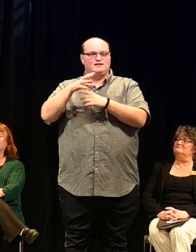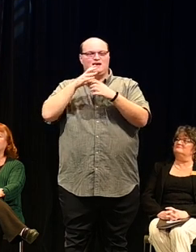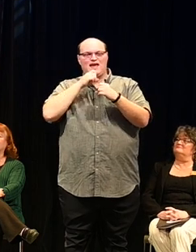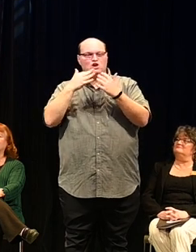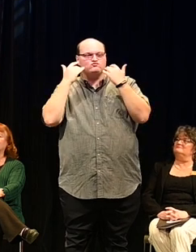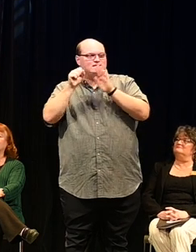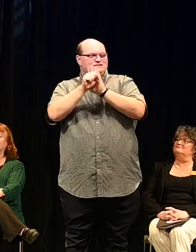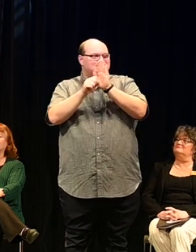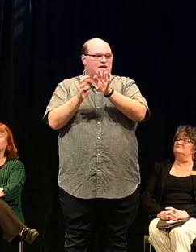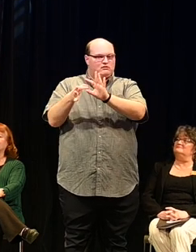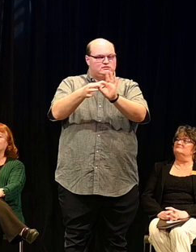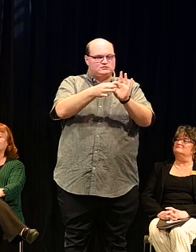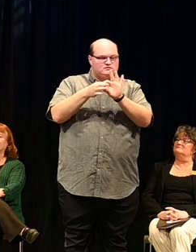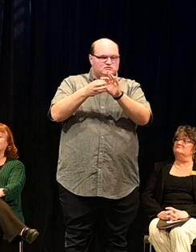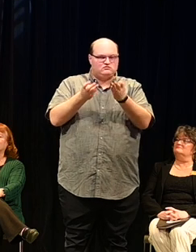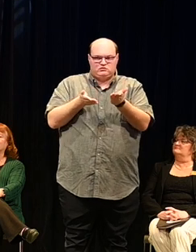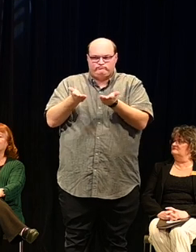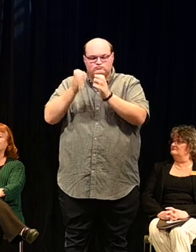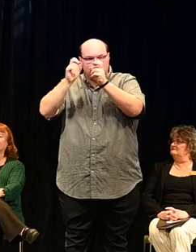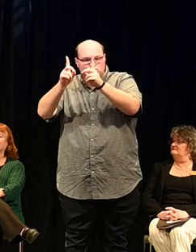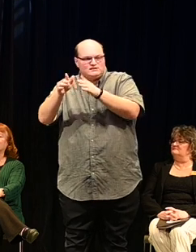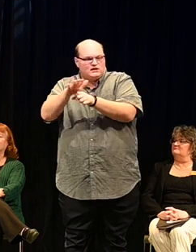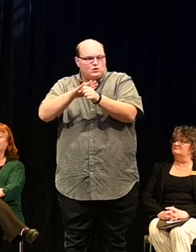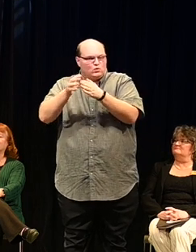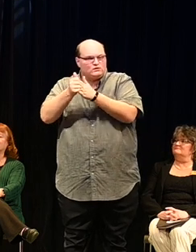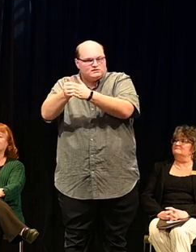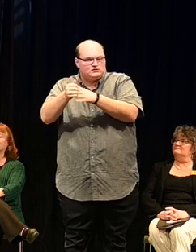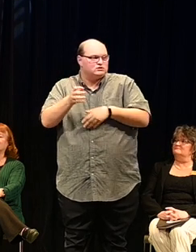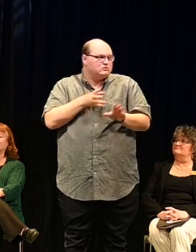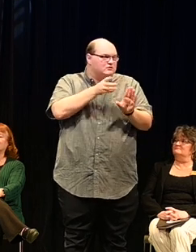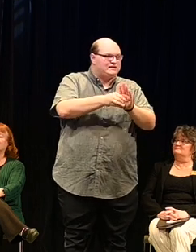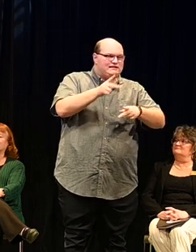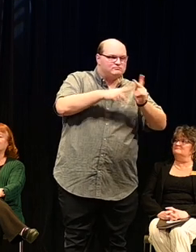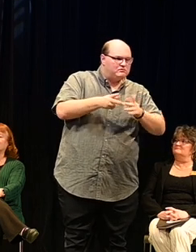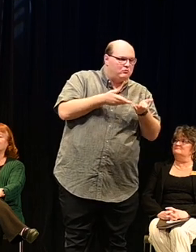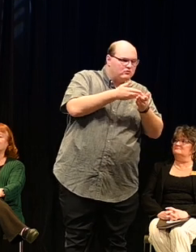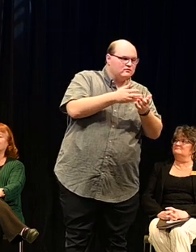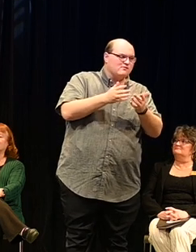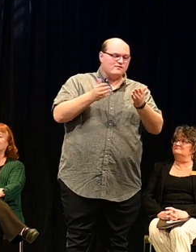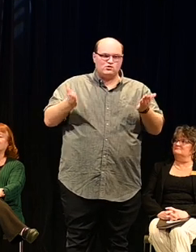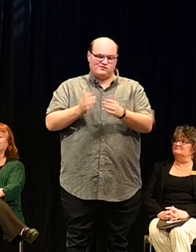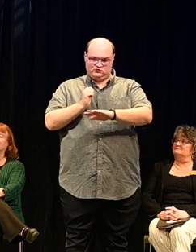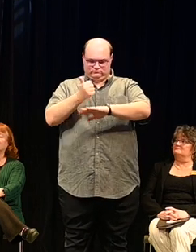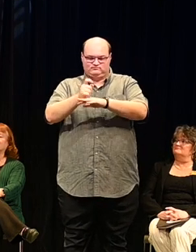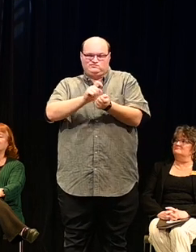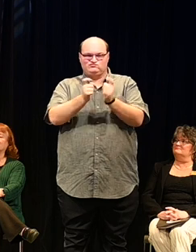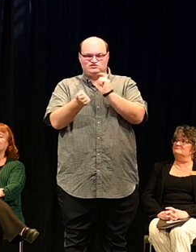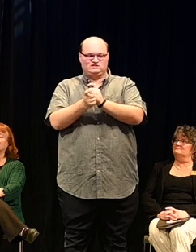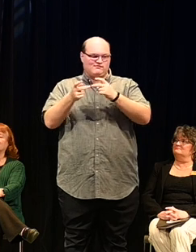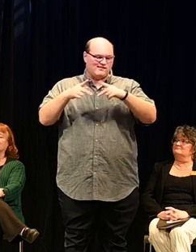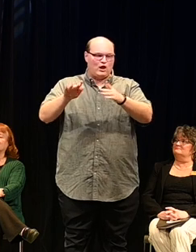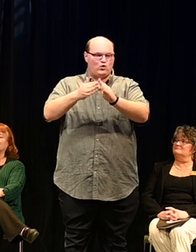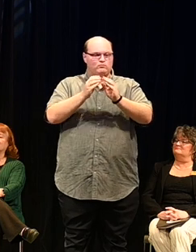and communities serves to educate local leaders, engage residents, and encourage them to implement changes that make communities